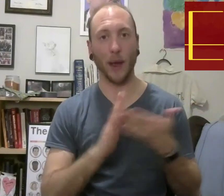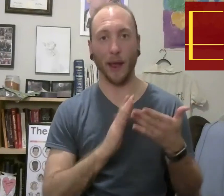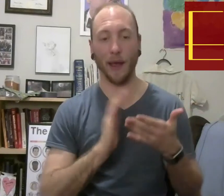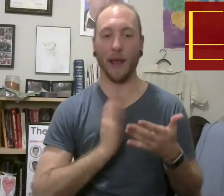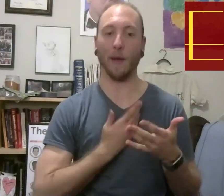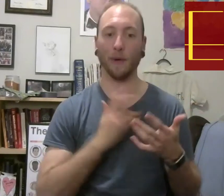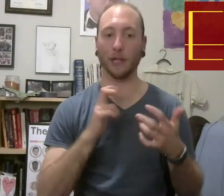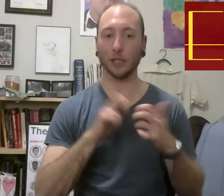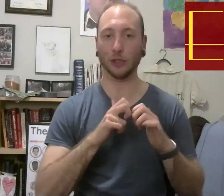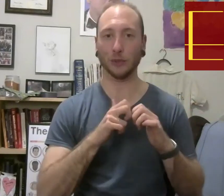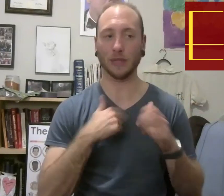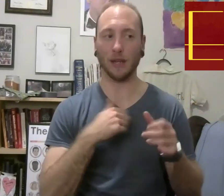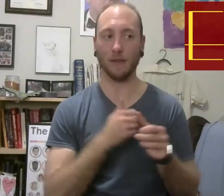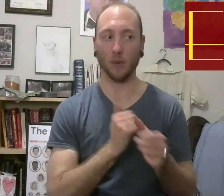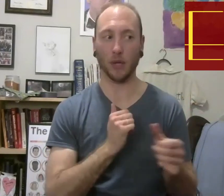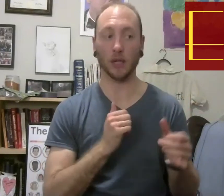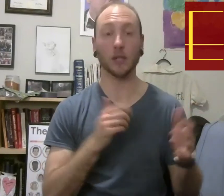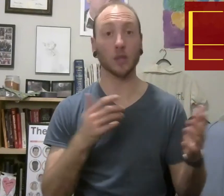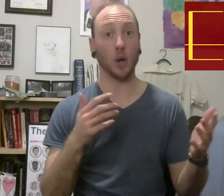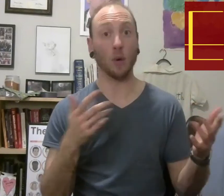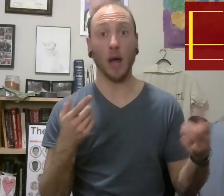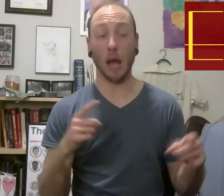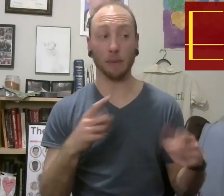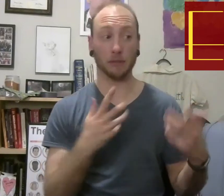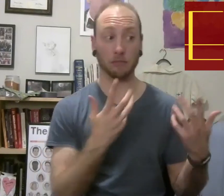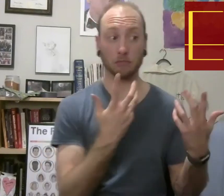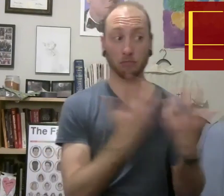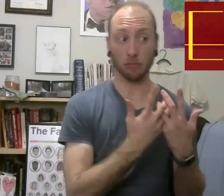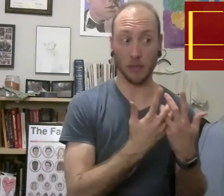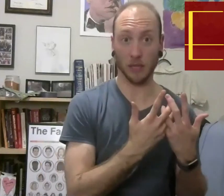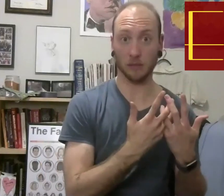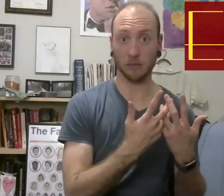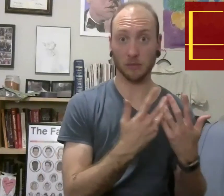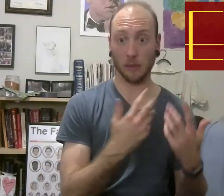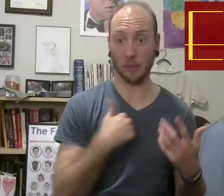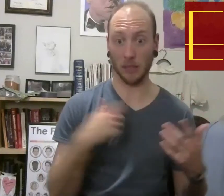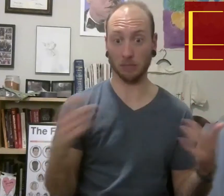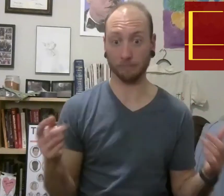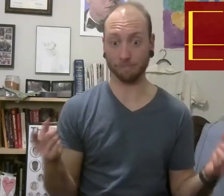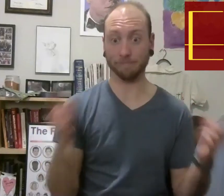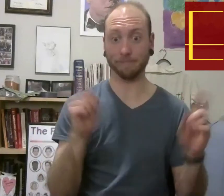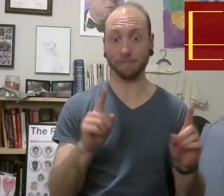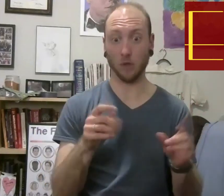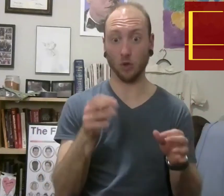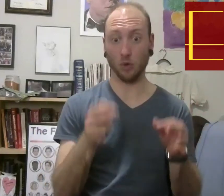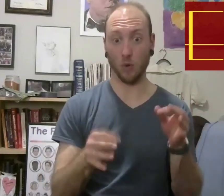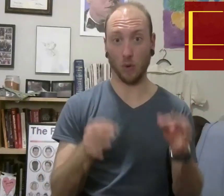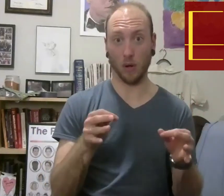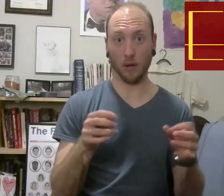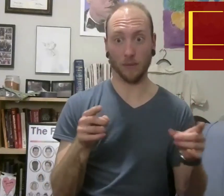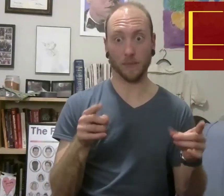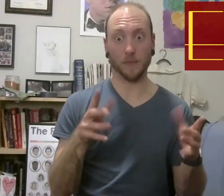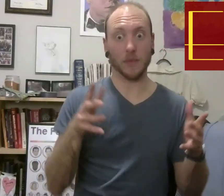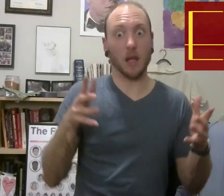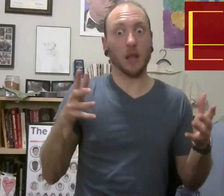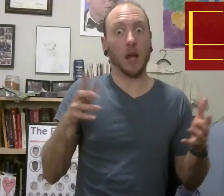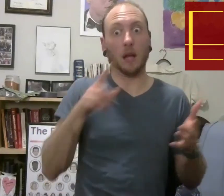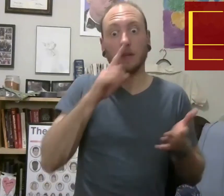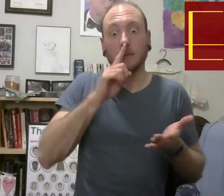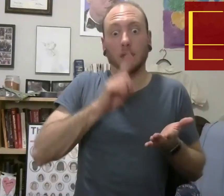that ended up with us in court. And I got to like do a ton of inventories around that. And I'm on the 9th